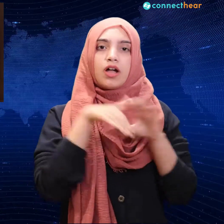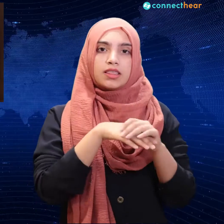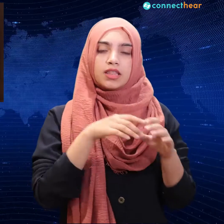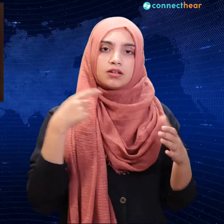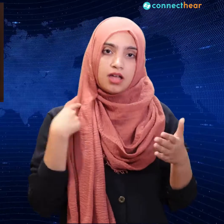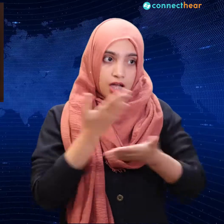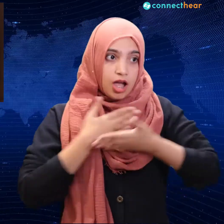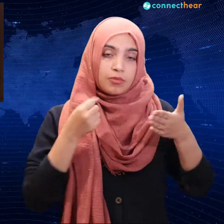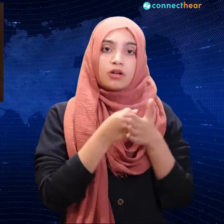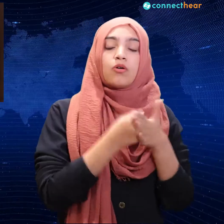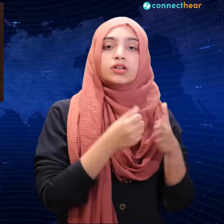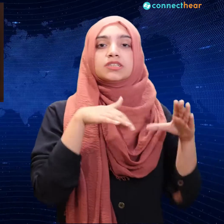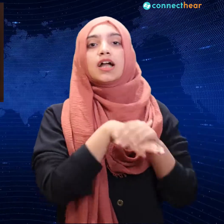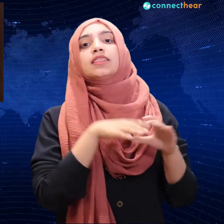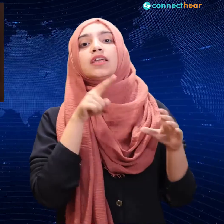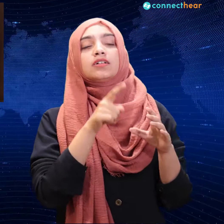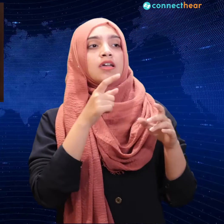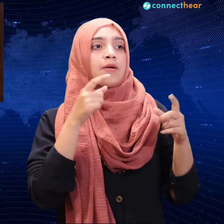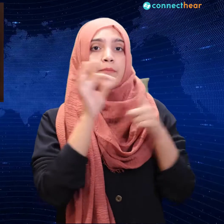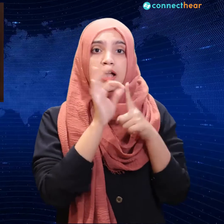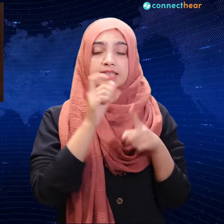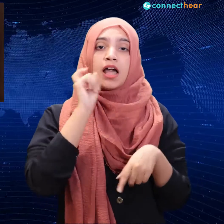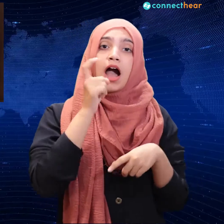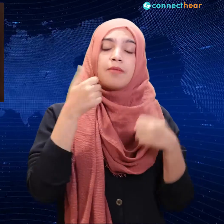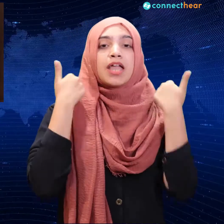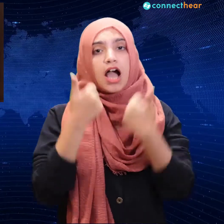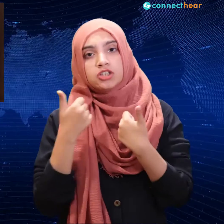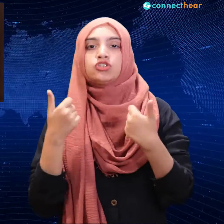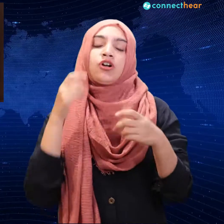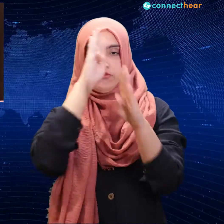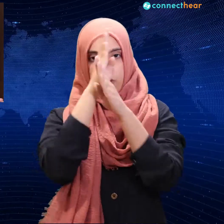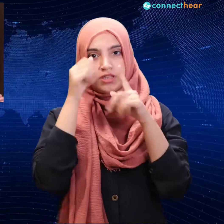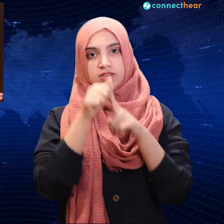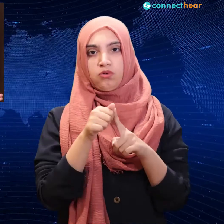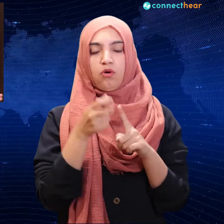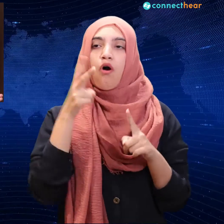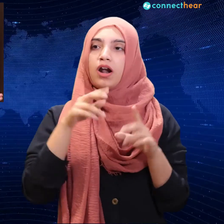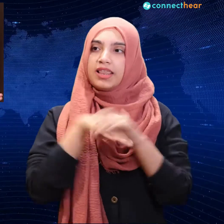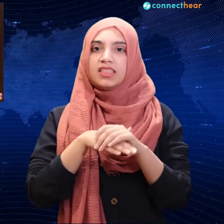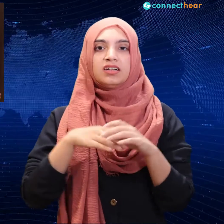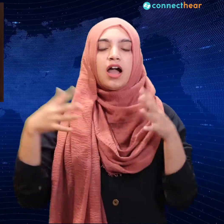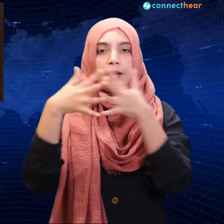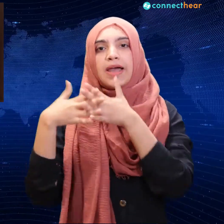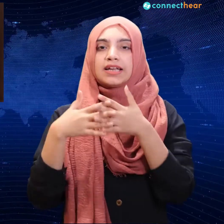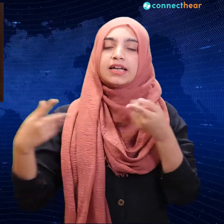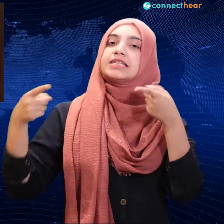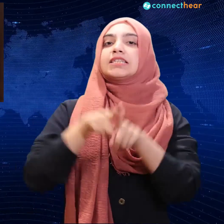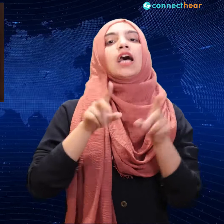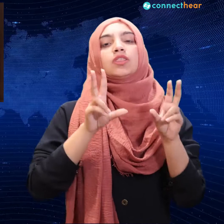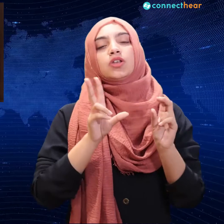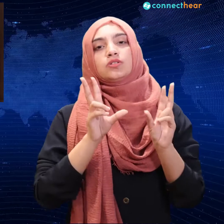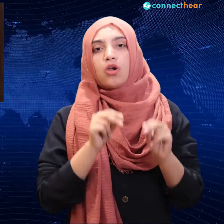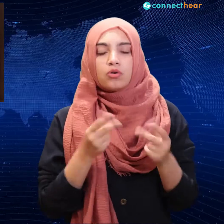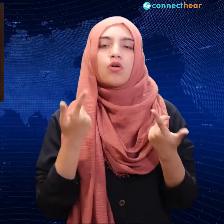trained the Mujahideen to do jihad in Afghanistan. Amongst them was Al-Qaeda, were Taliban were part of the Mujahideen groups.